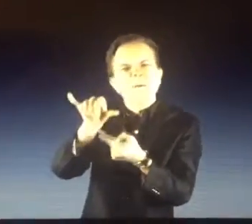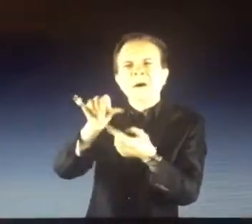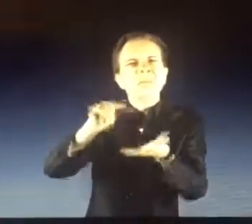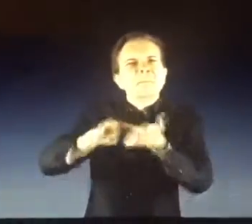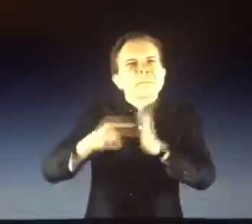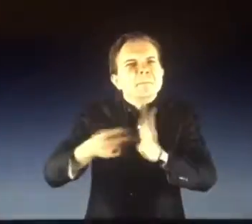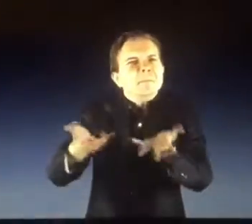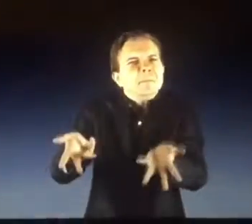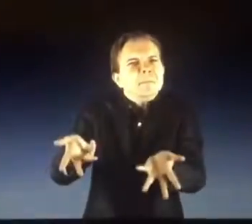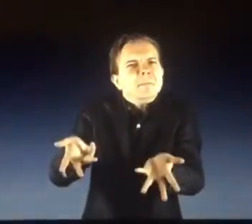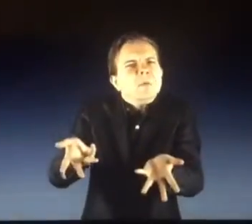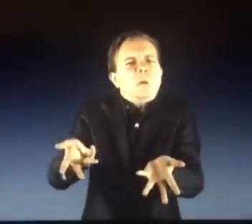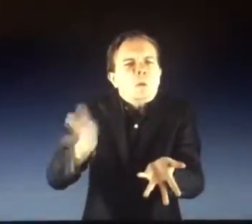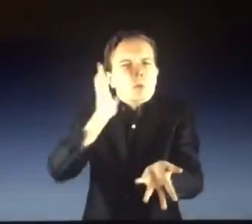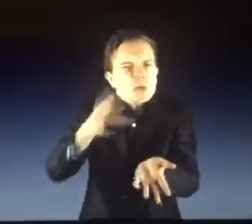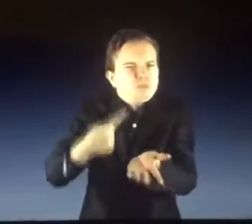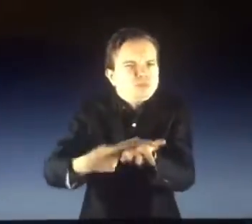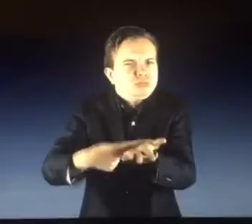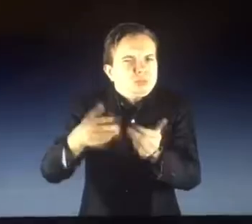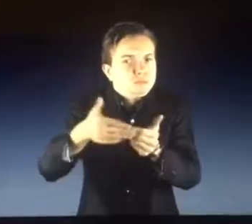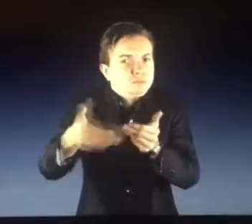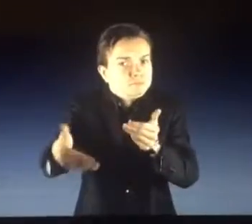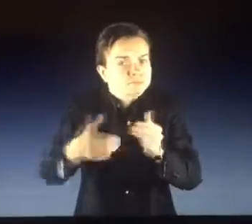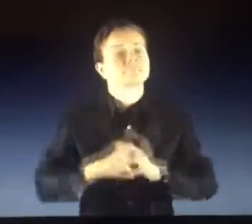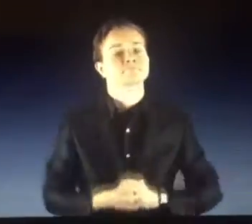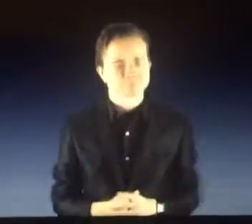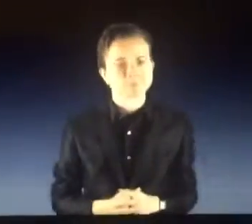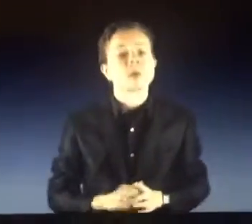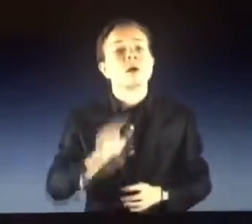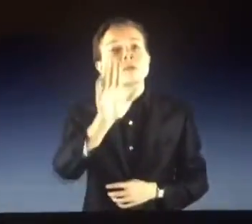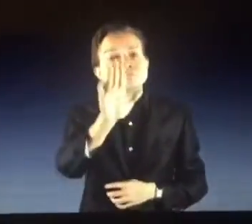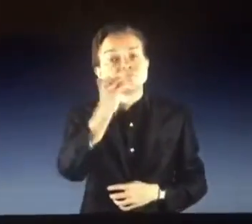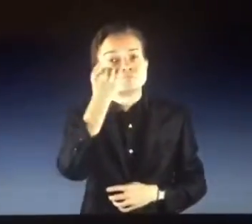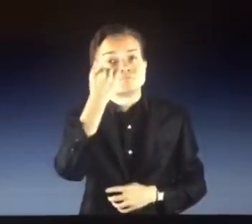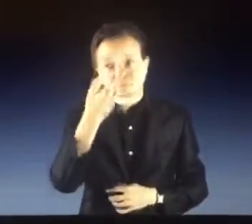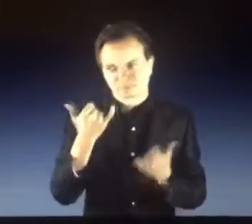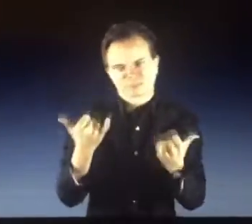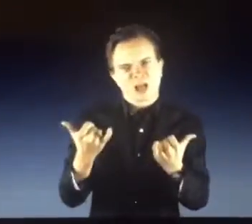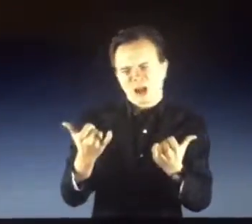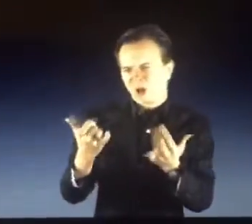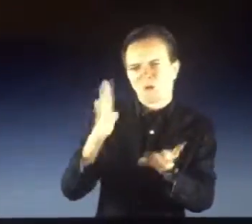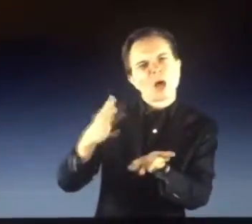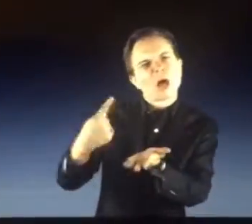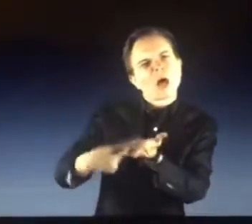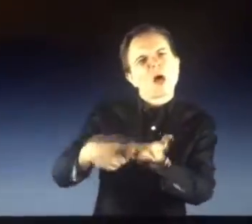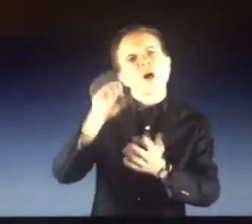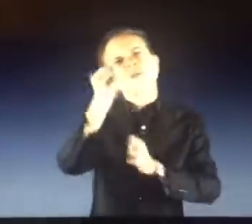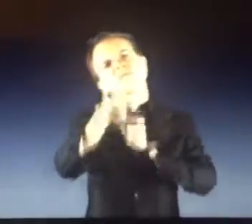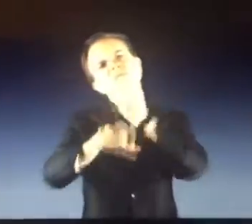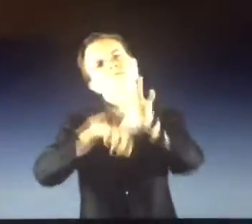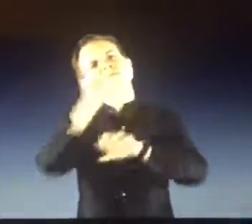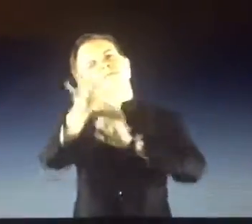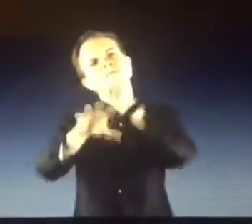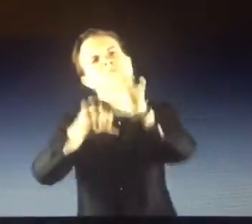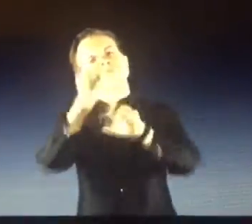to focus on is this word talent. So we'll discuss that for the duration of the video.